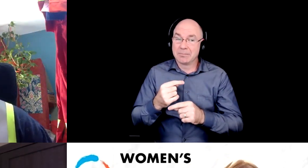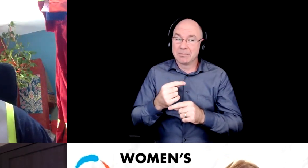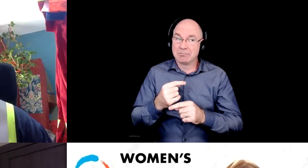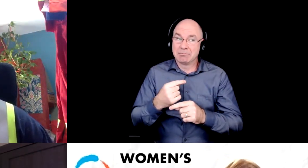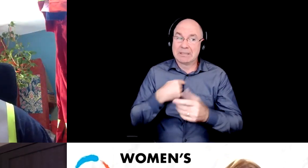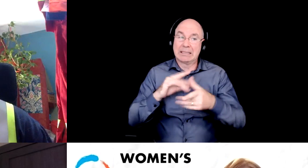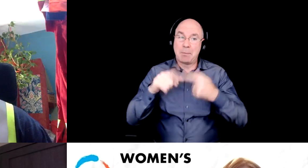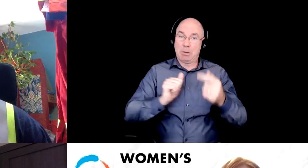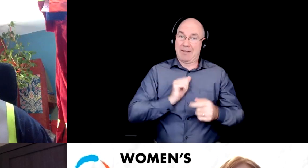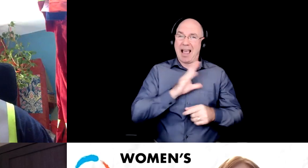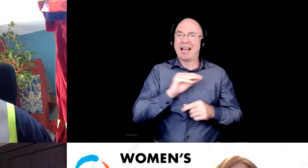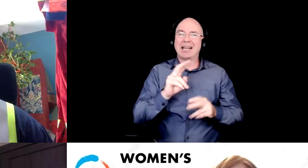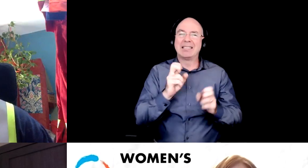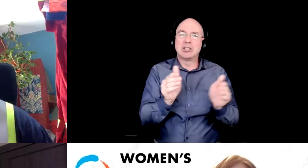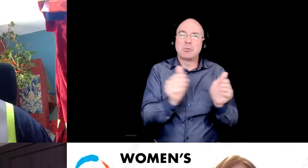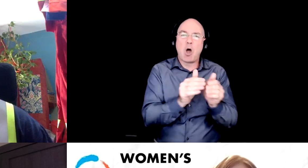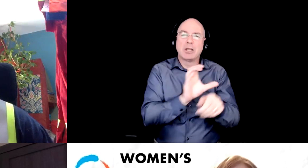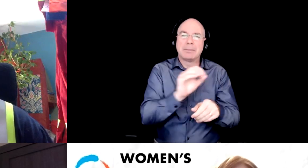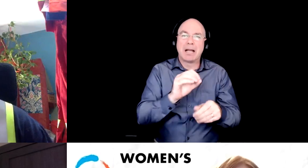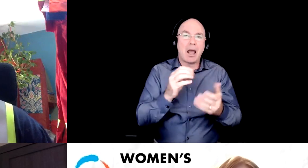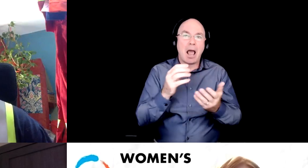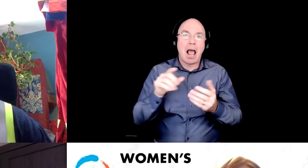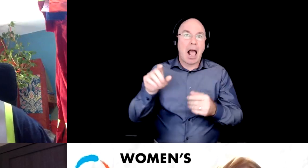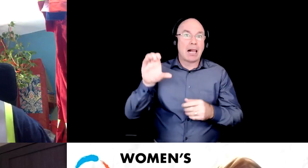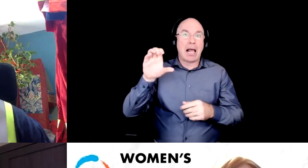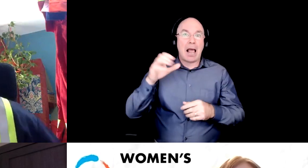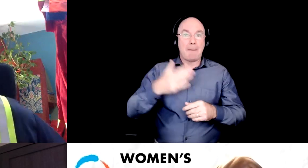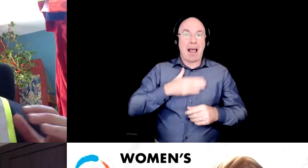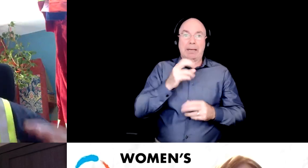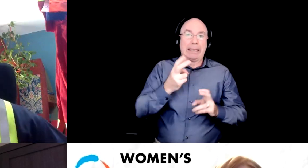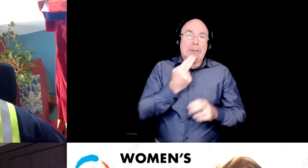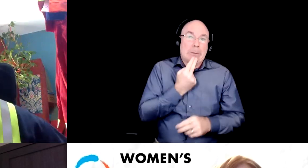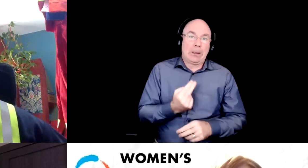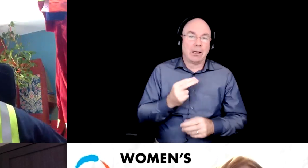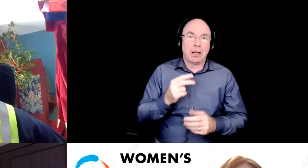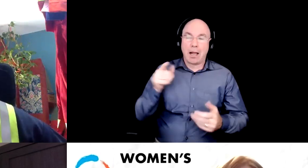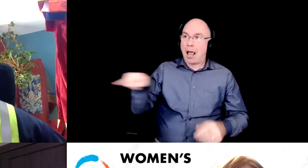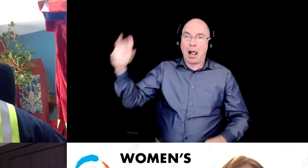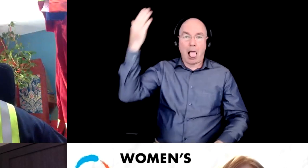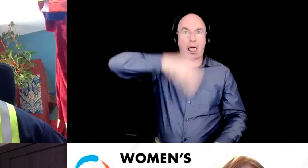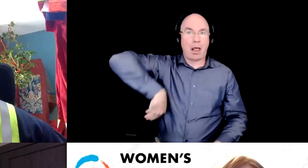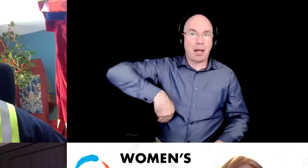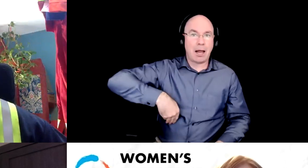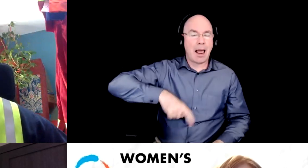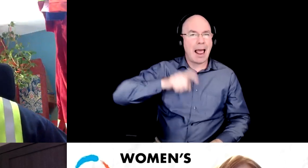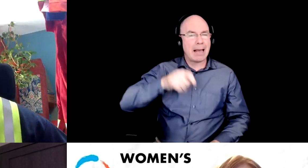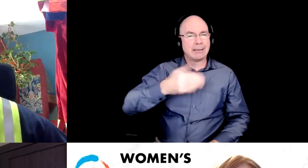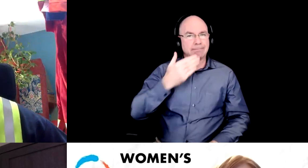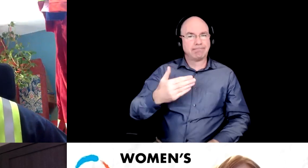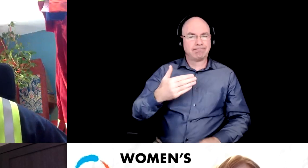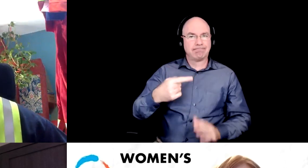other small suppliers, is the visibility, getting seen. So first, set yourself up really well by